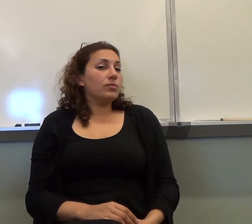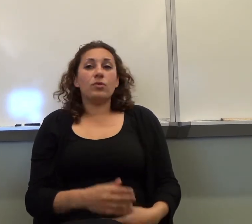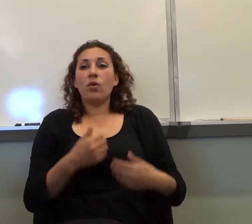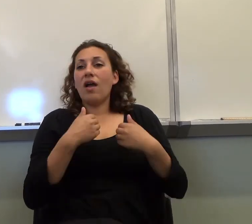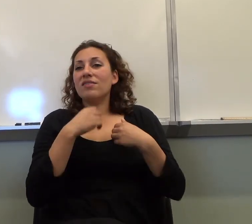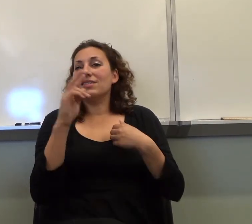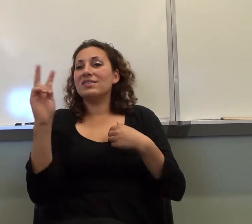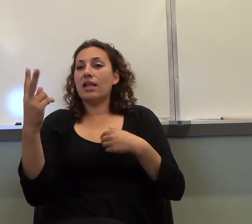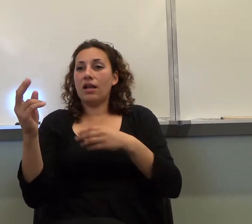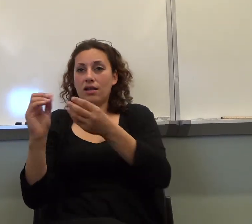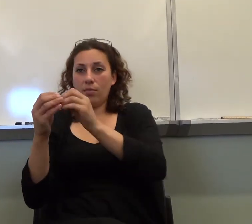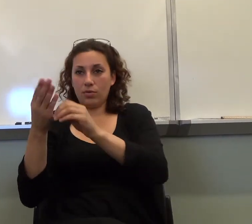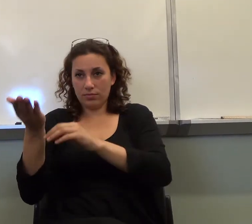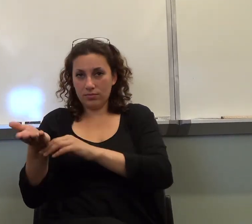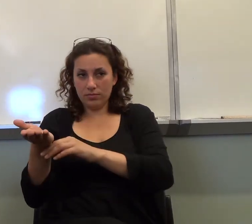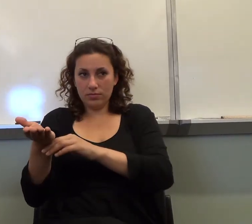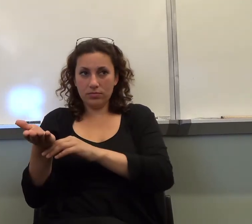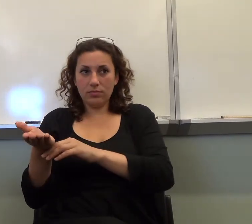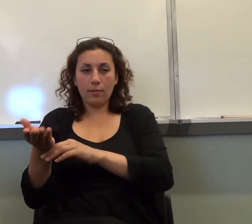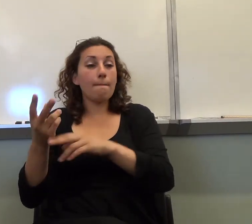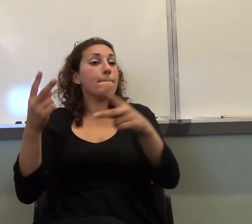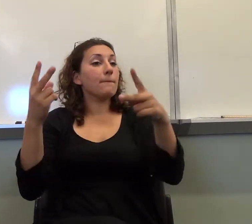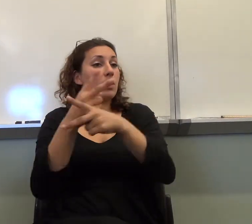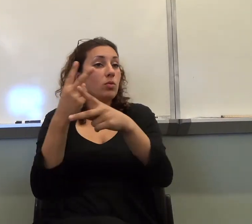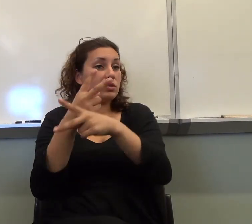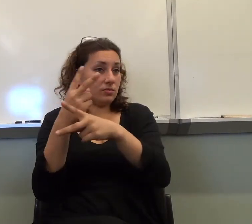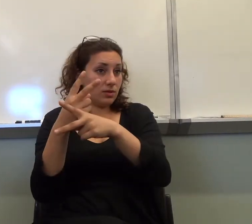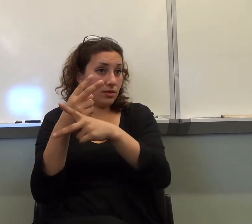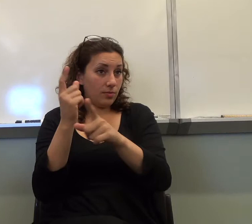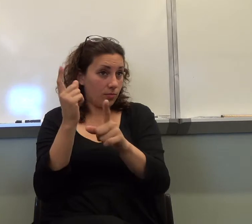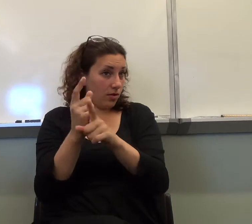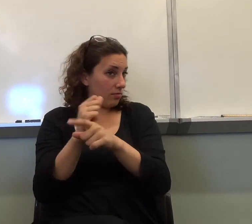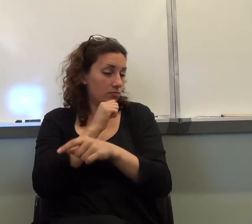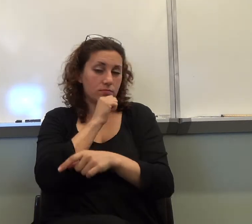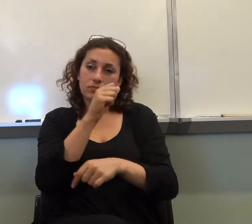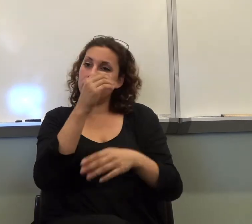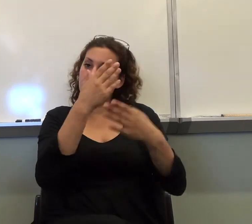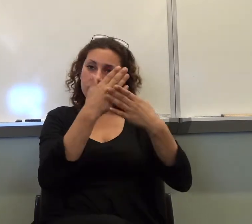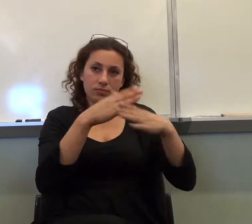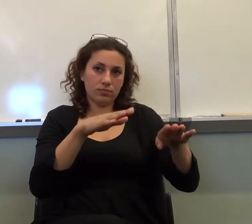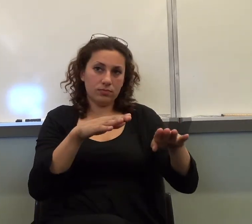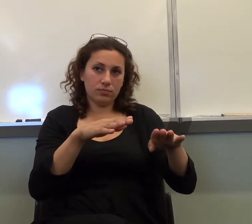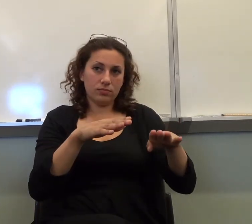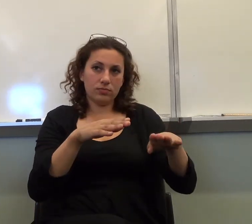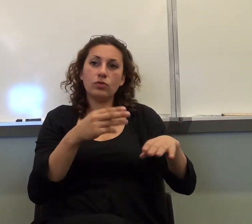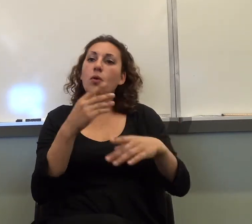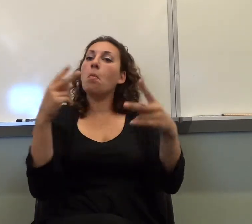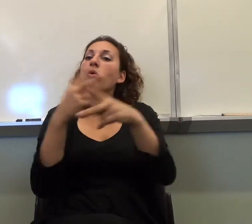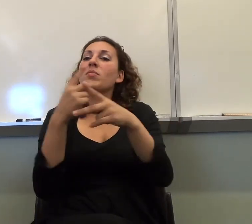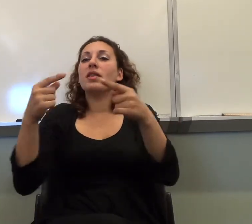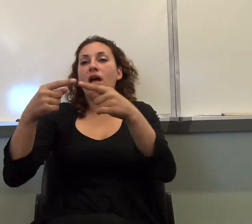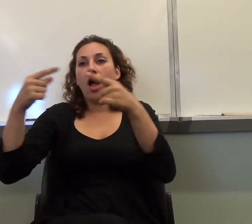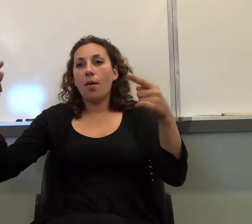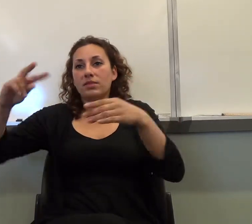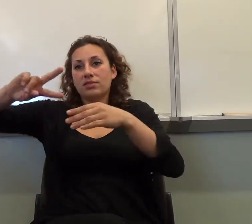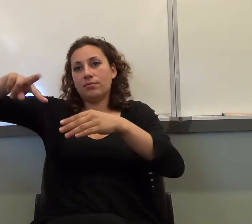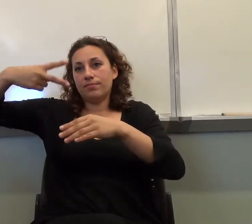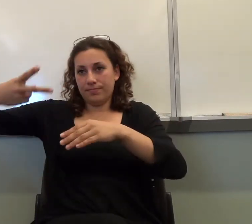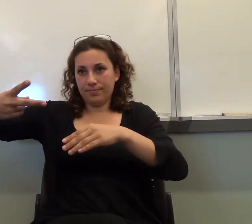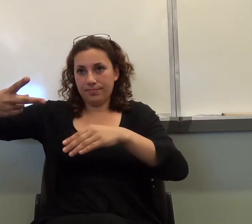one. Make multiplication by the reciprocal of that, 1/2. Minus times a plus,